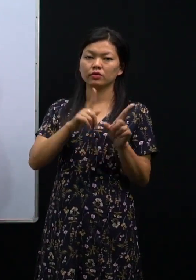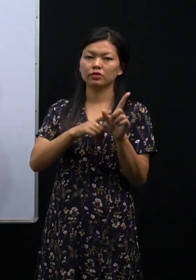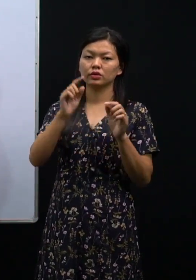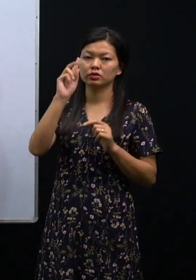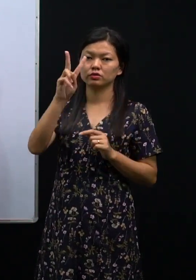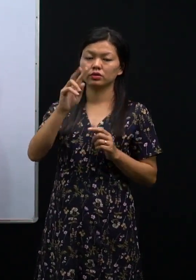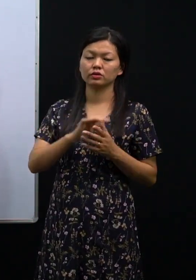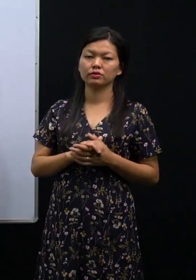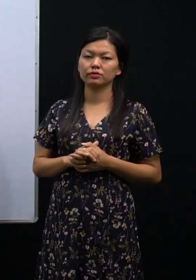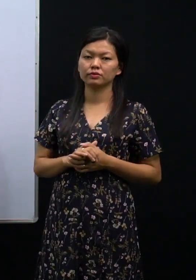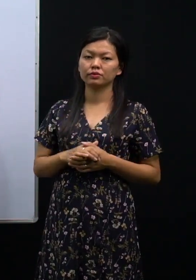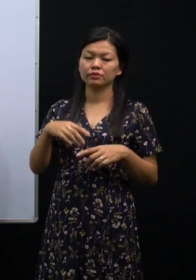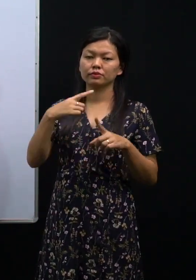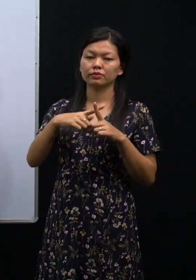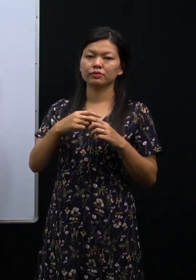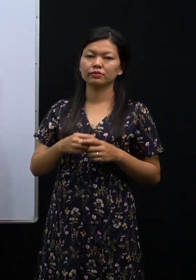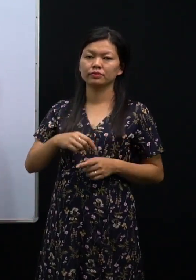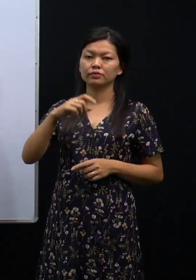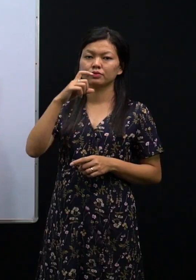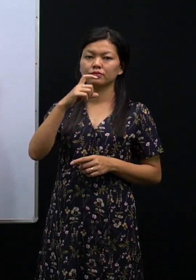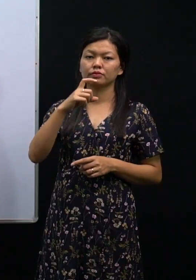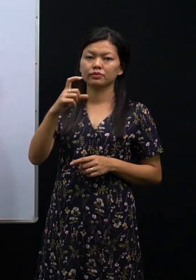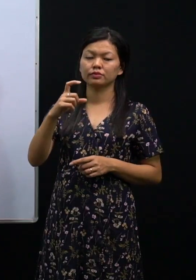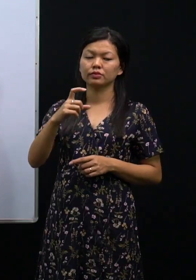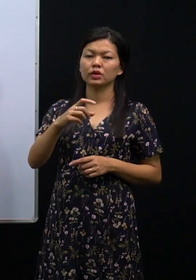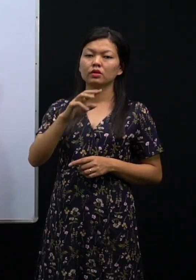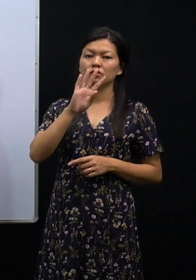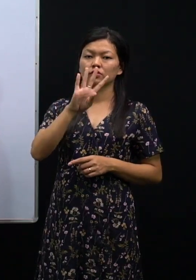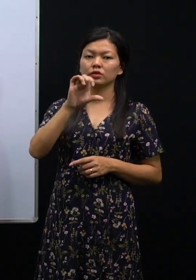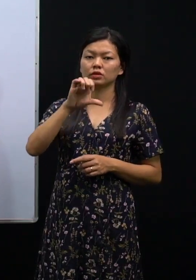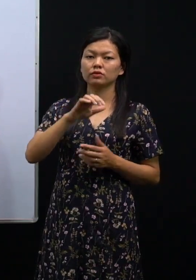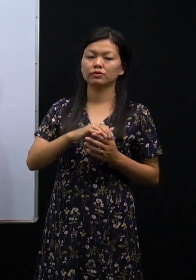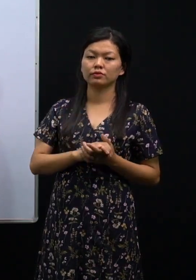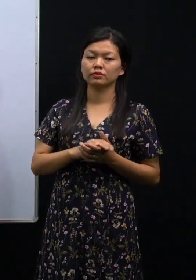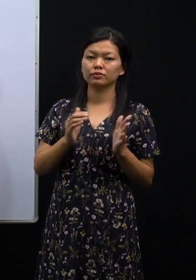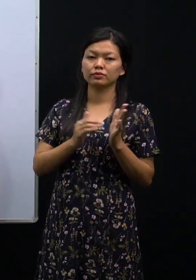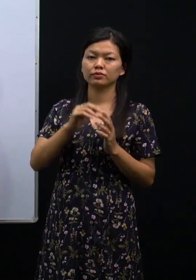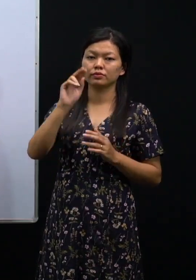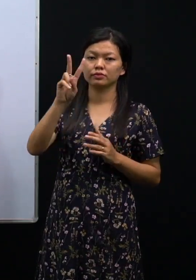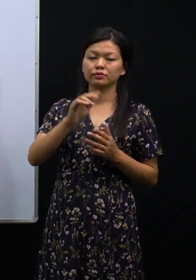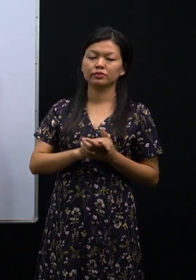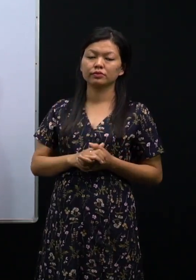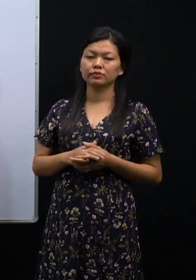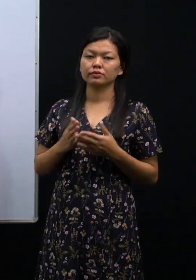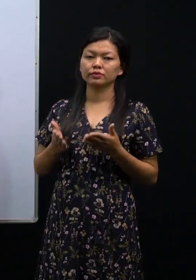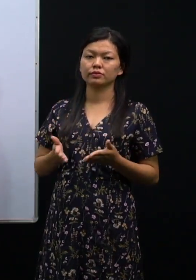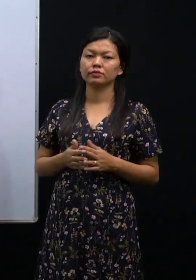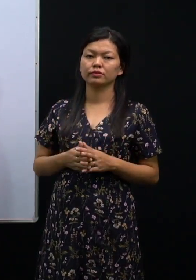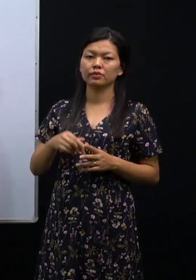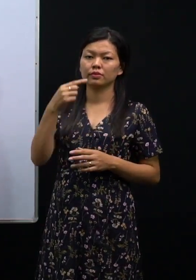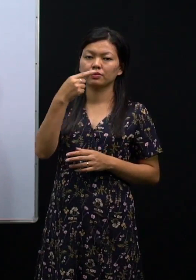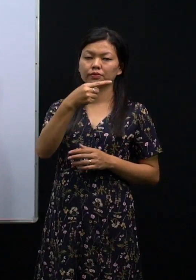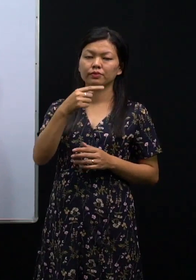square plus 7 7s are 49 z square. Now here